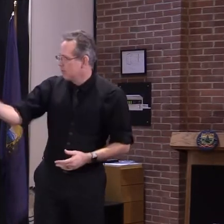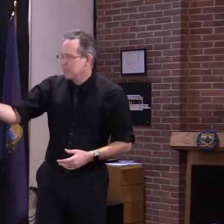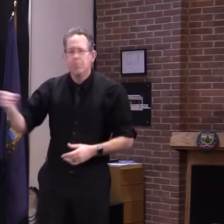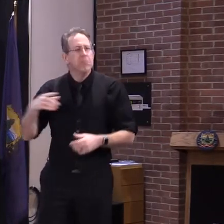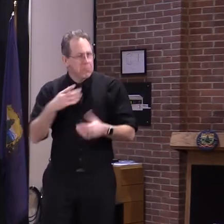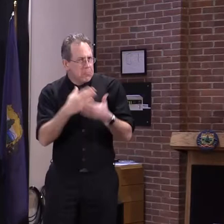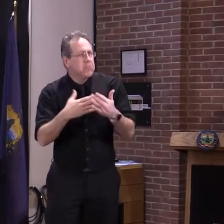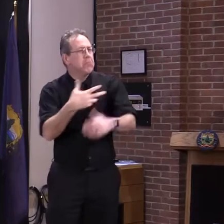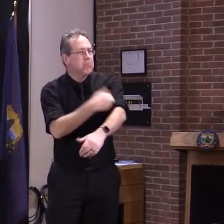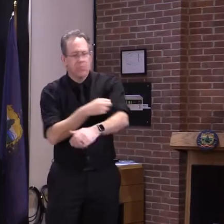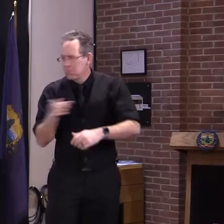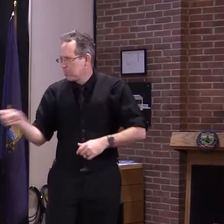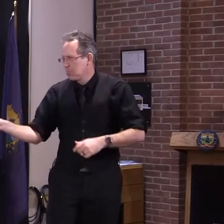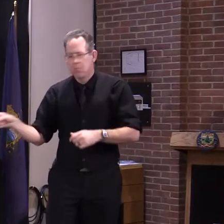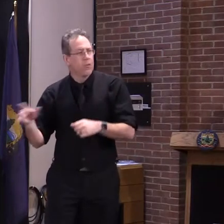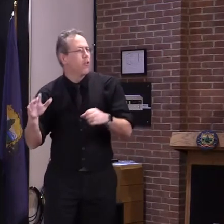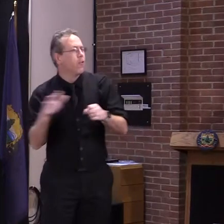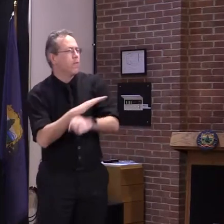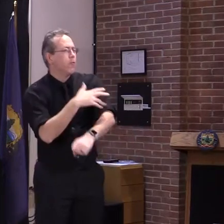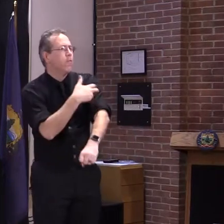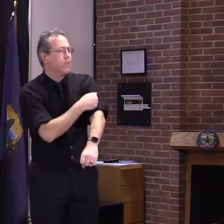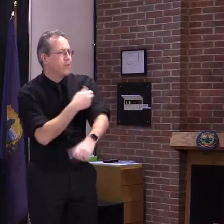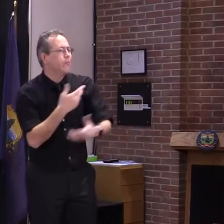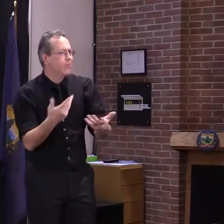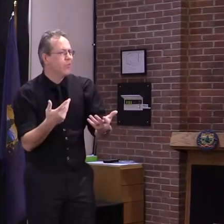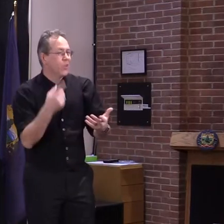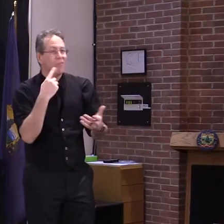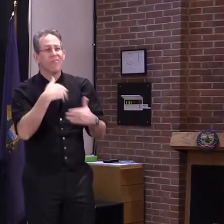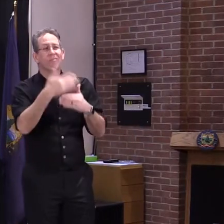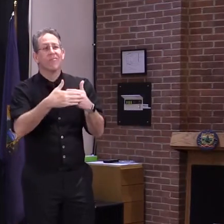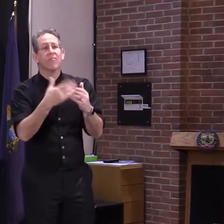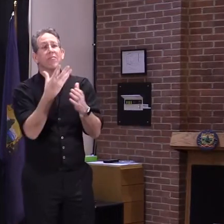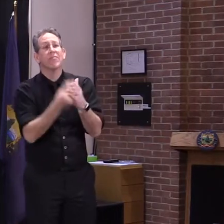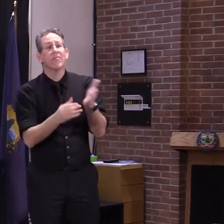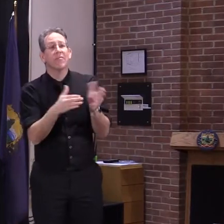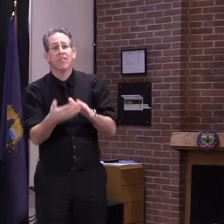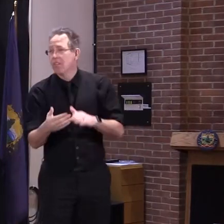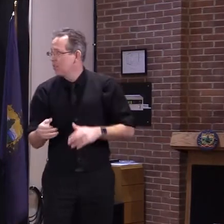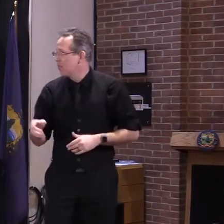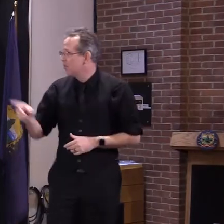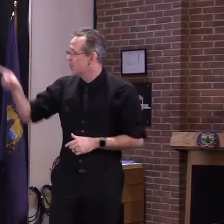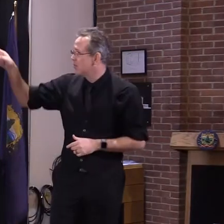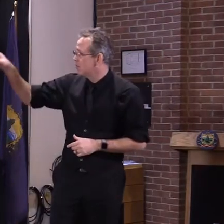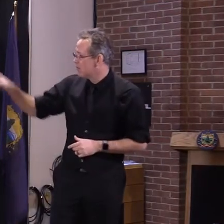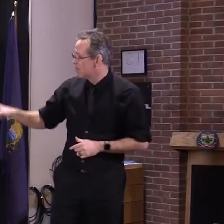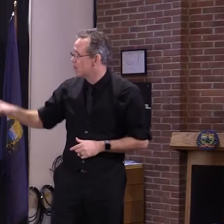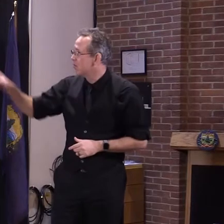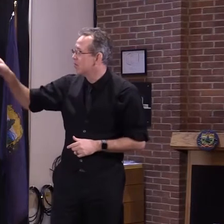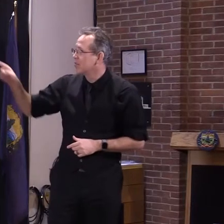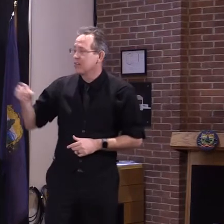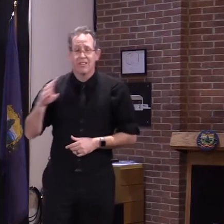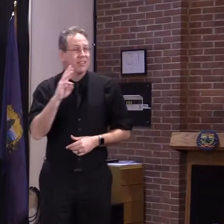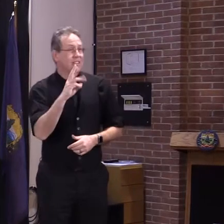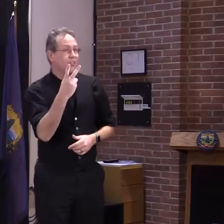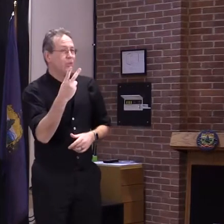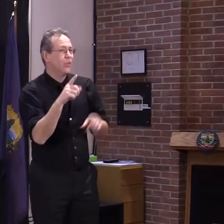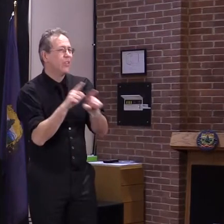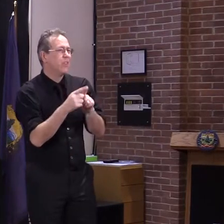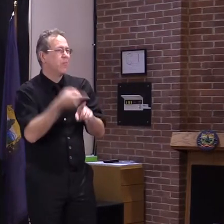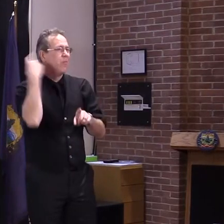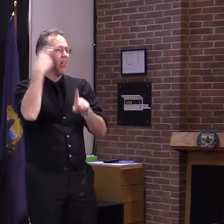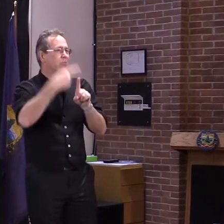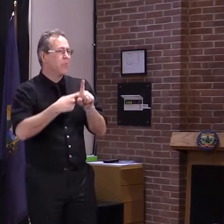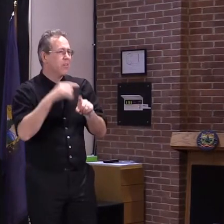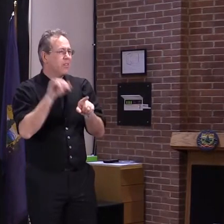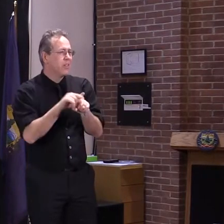admissions. Turning to fatalities, and unfortunately, we're reporting more fatalities this week, bringing our total number for the pandemic